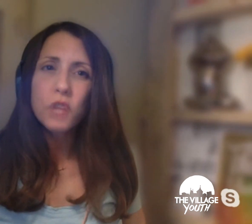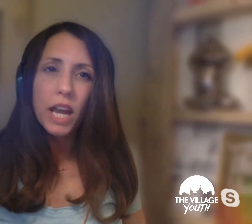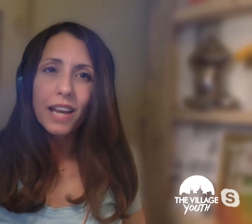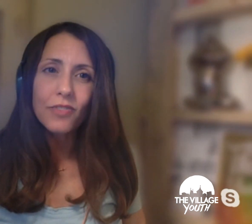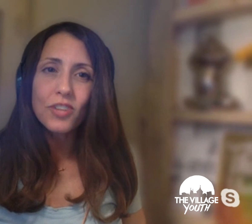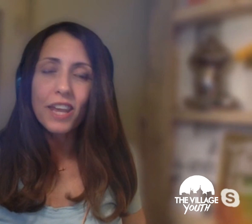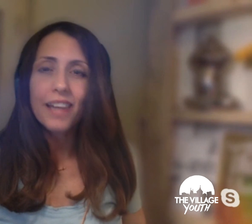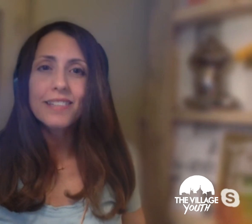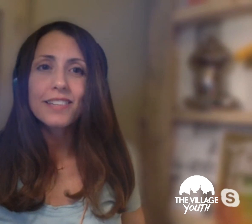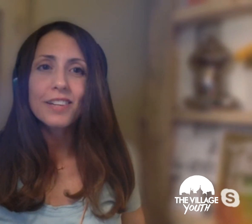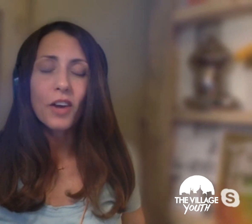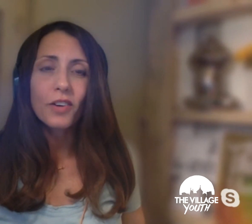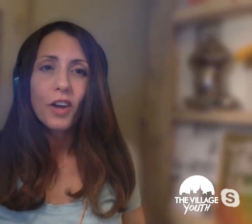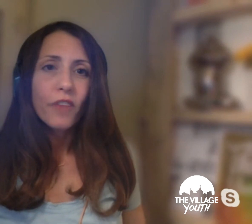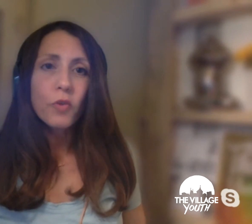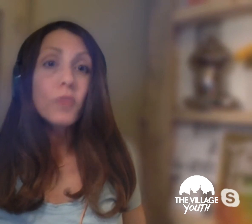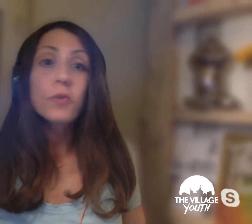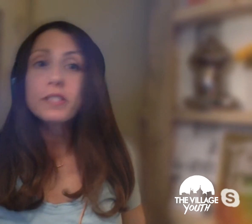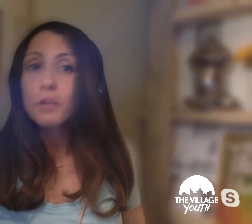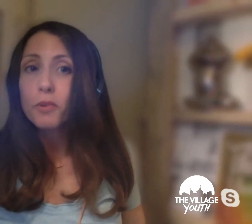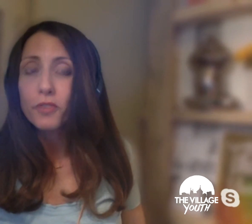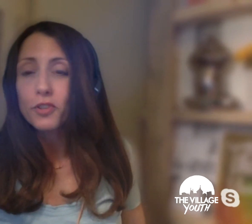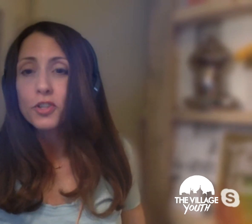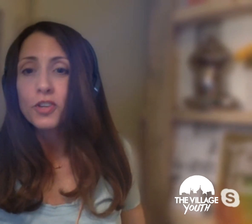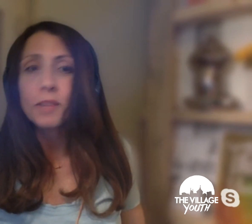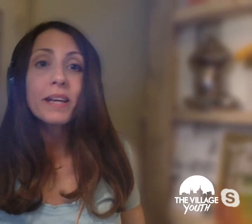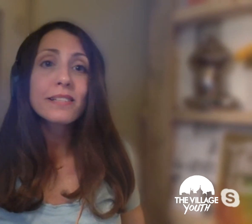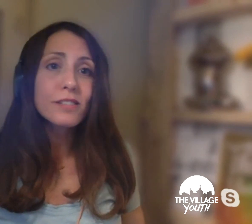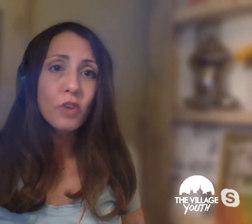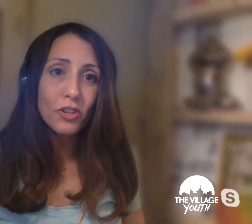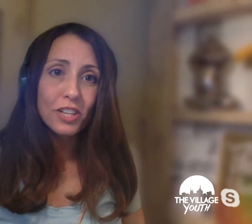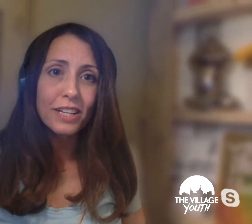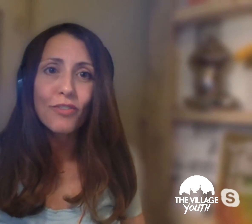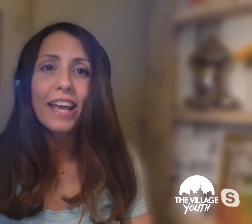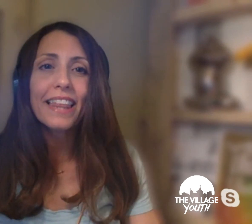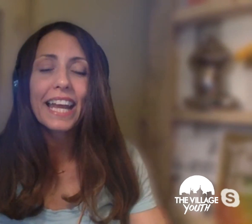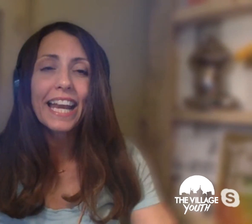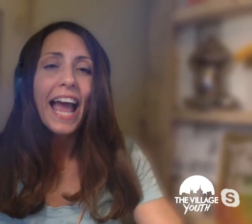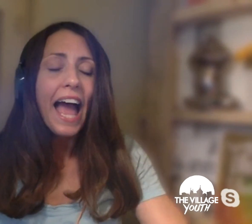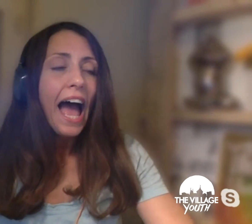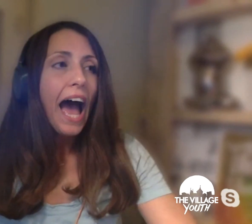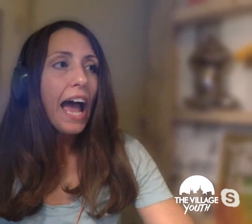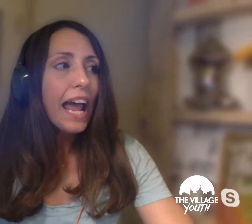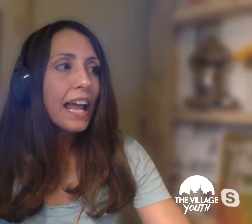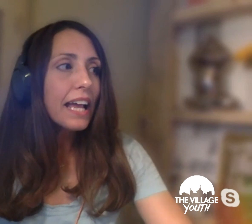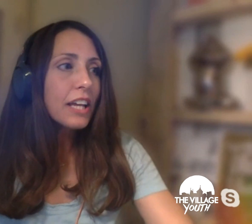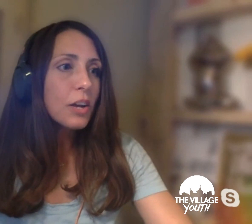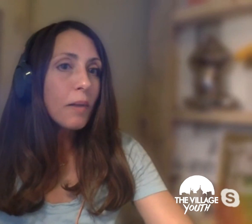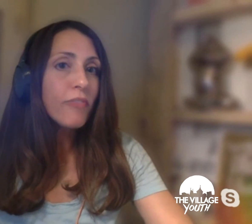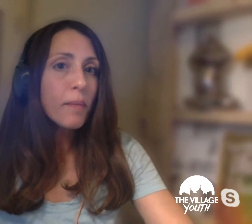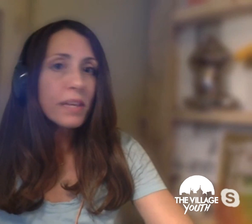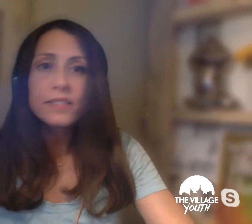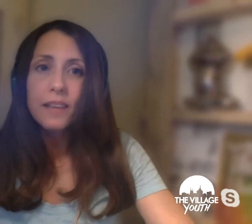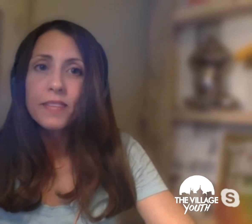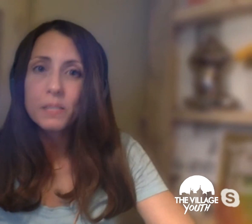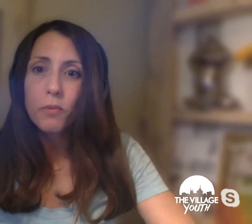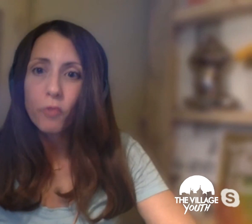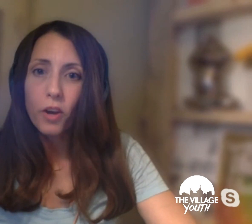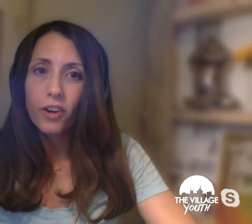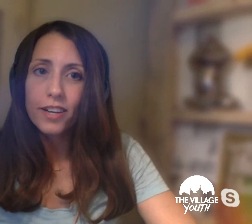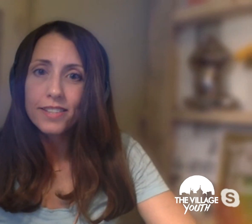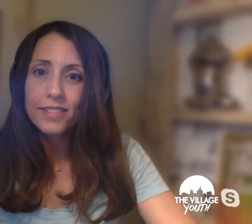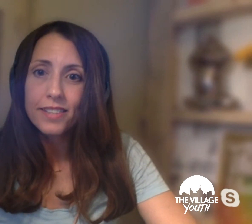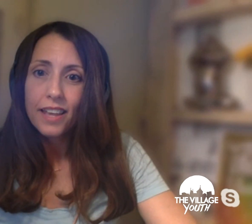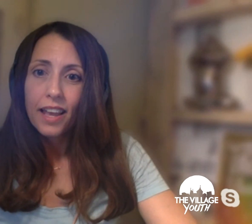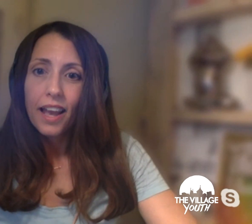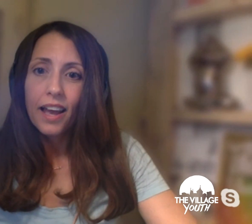so strange. And, for the foreseeable future, an abundance of caution, right? And my family has done this